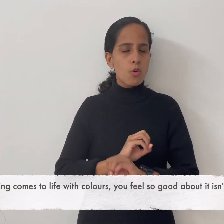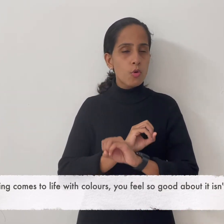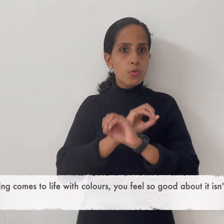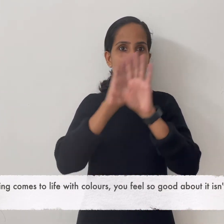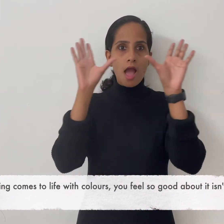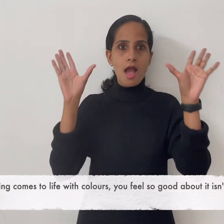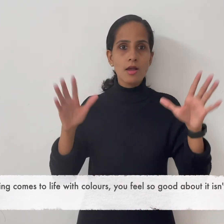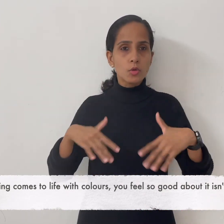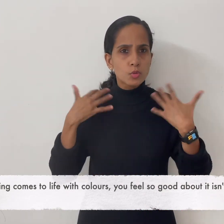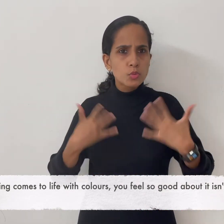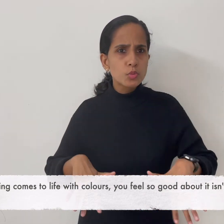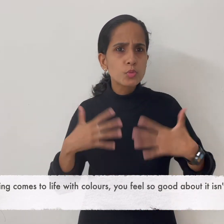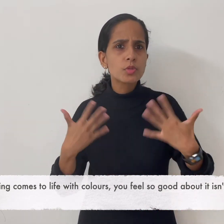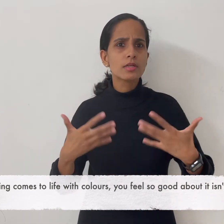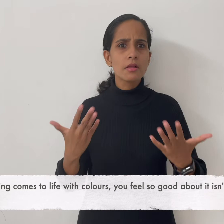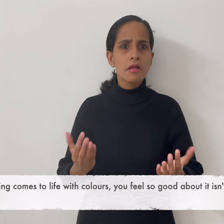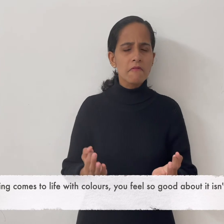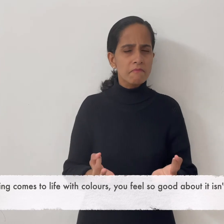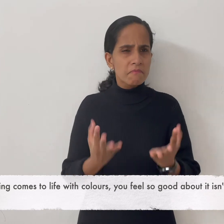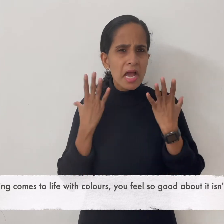with colors.